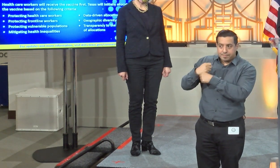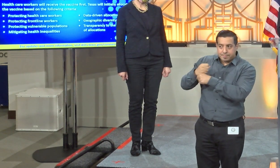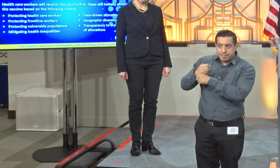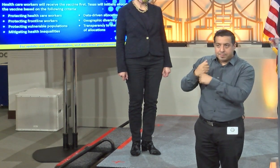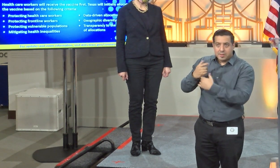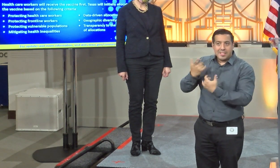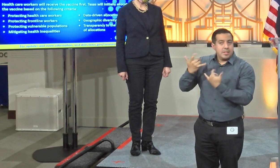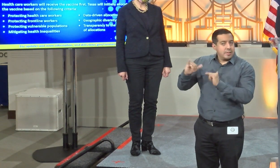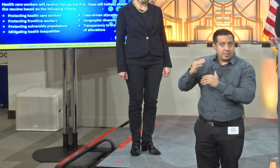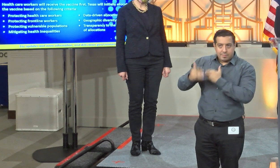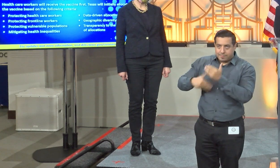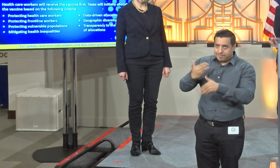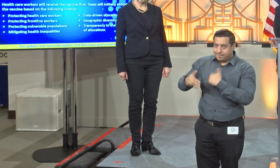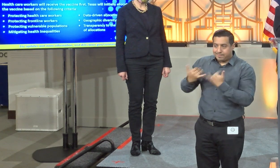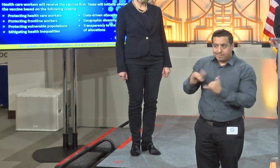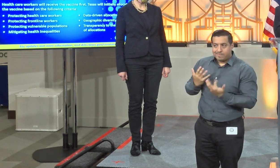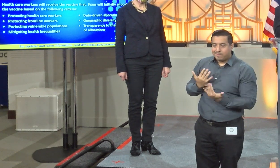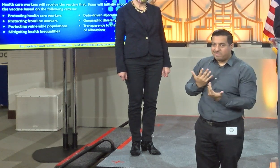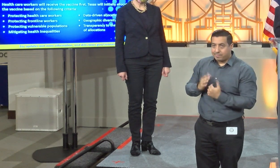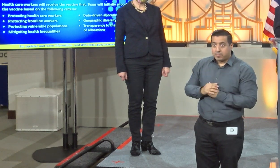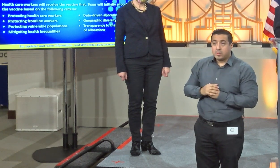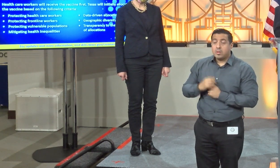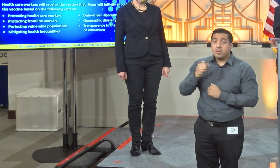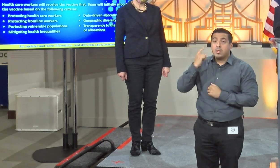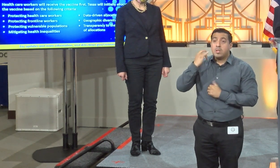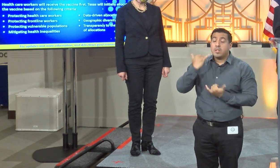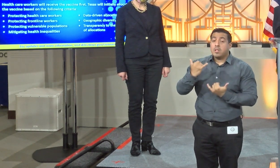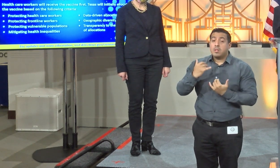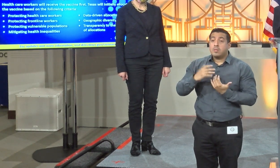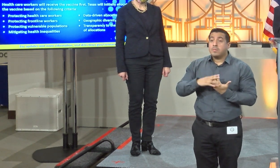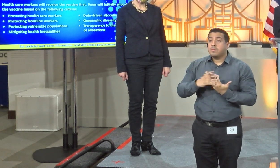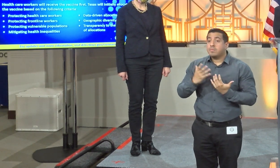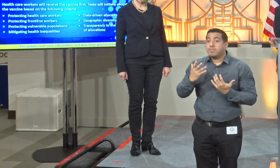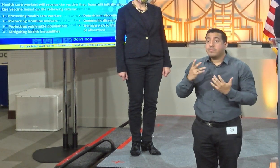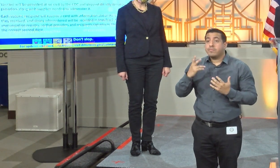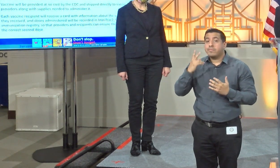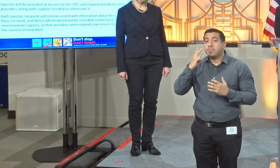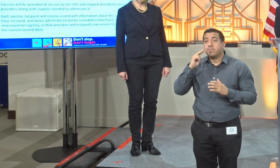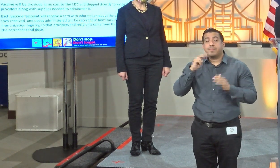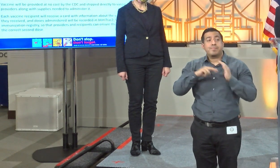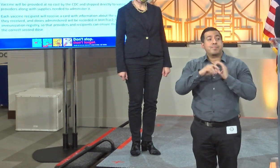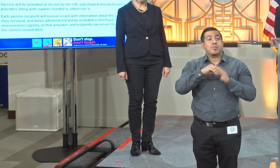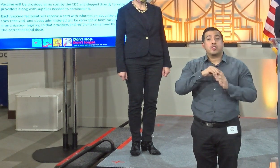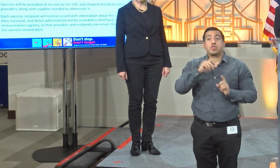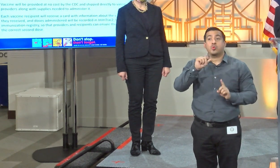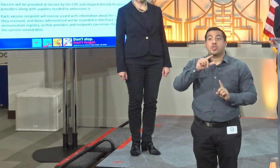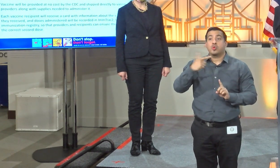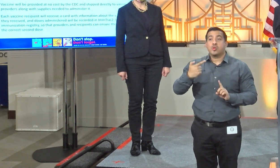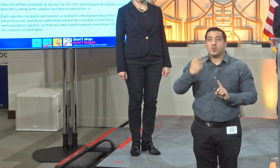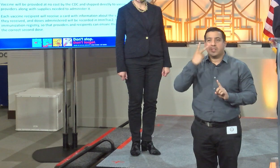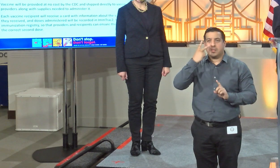an ongoing process. And looking ahead into 2021 with the next slide,